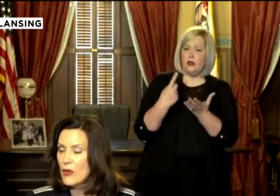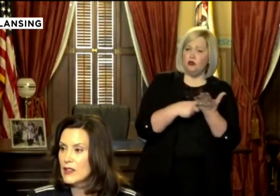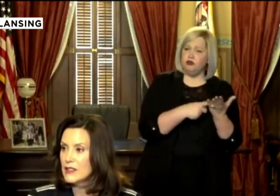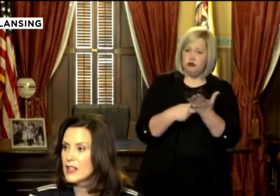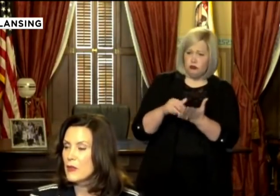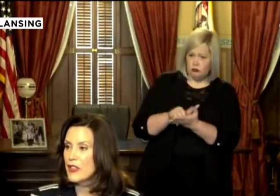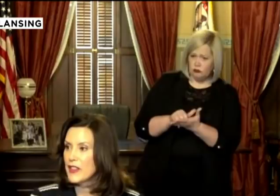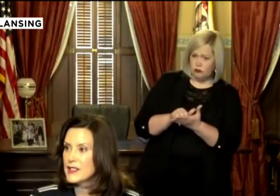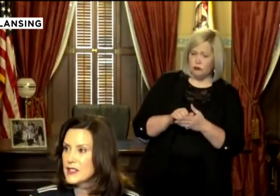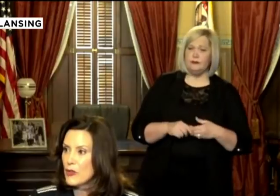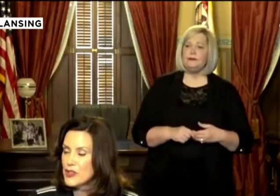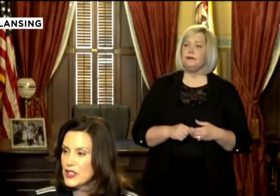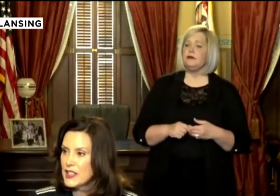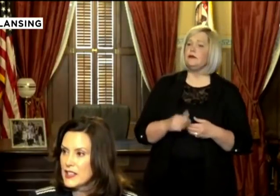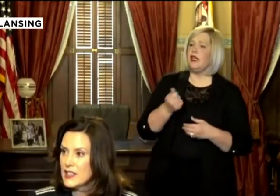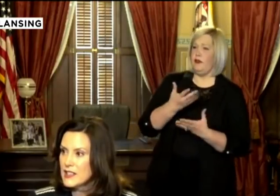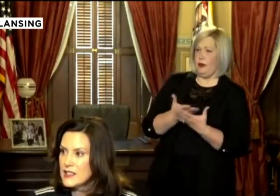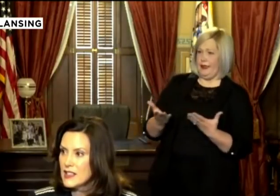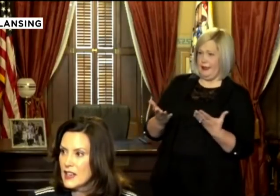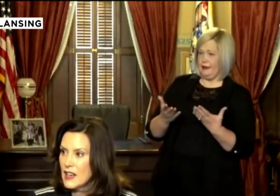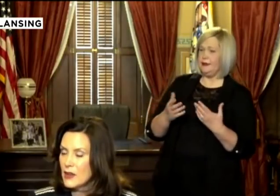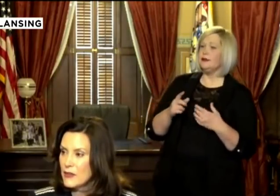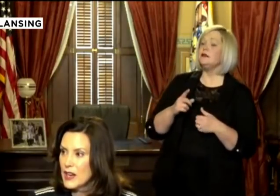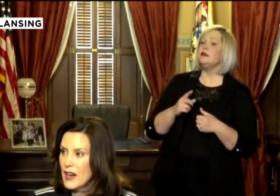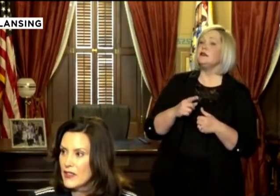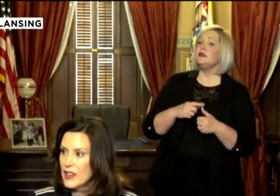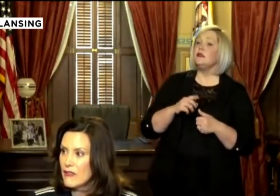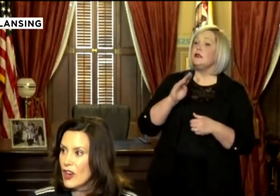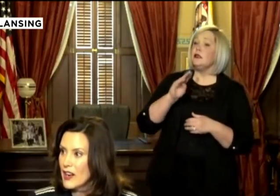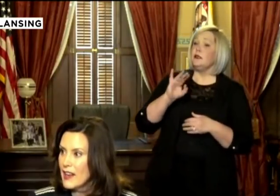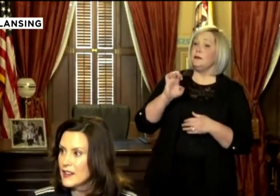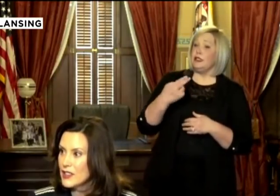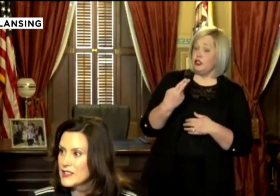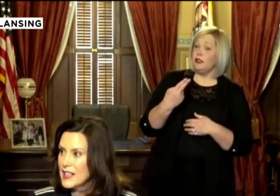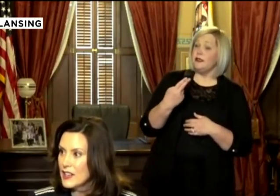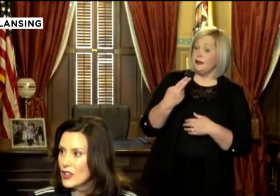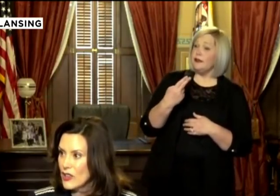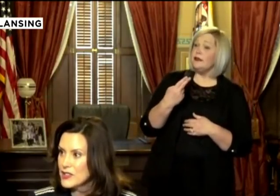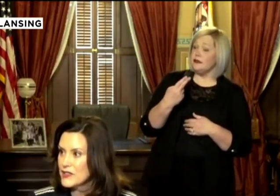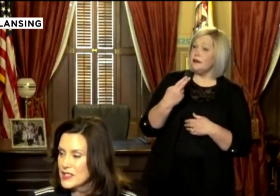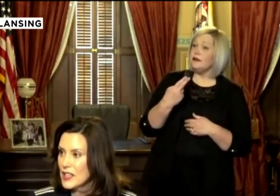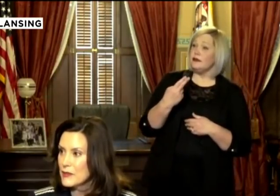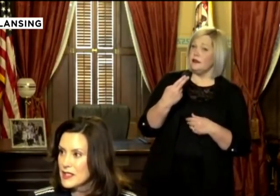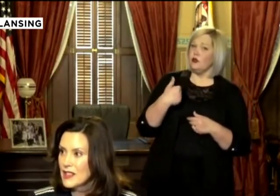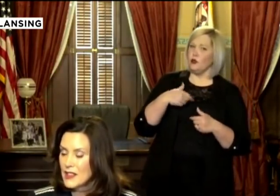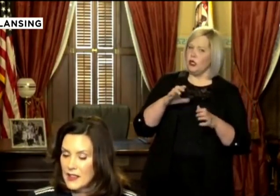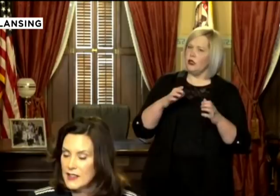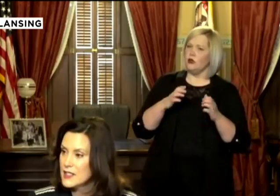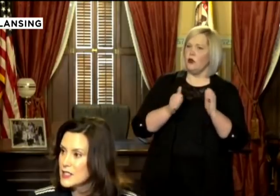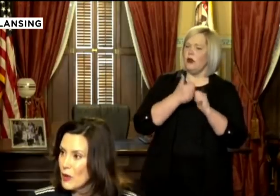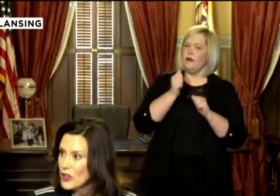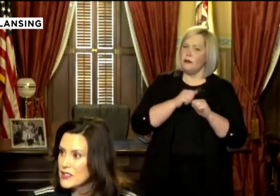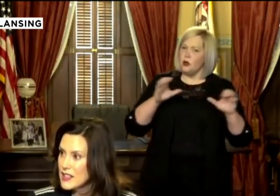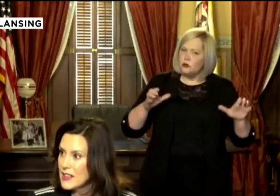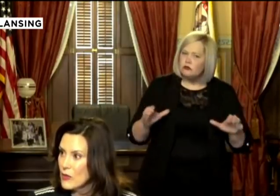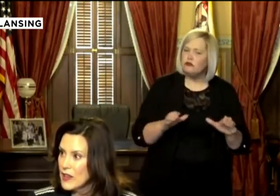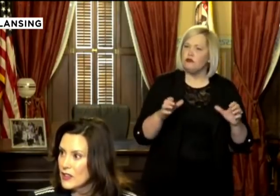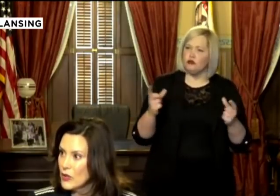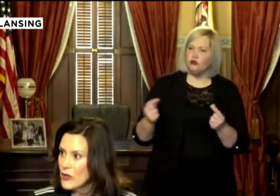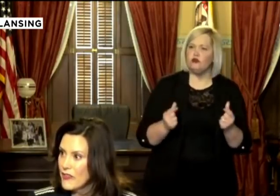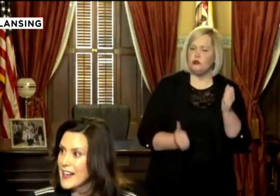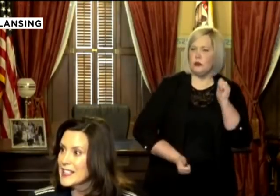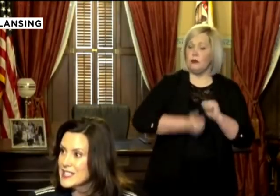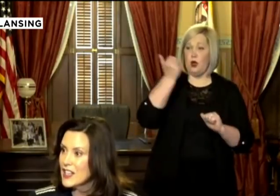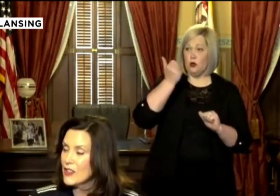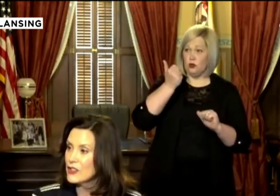stand? Well, a couple things. You know, Michigan is on the front end of taking aggressive steps. That is the smartest thing